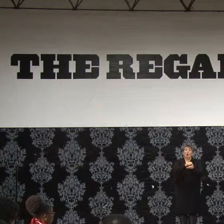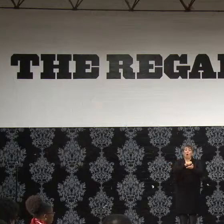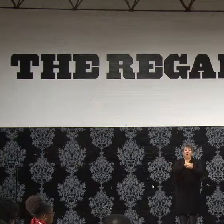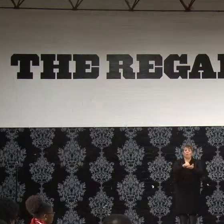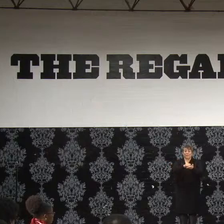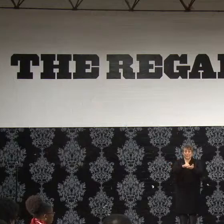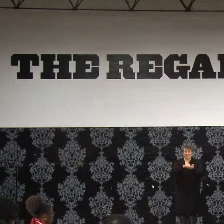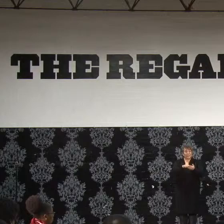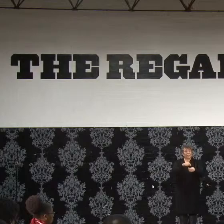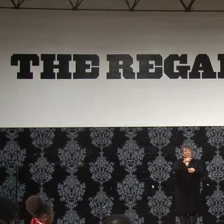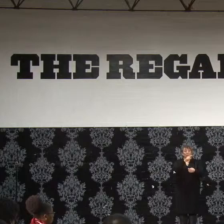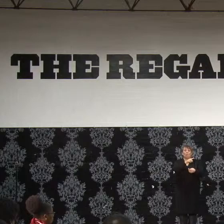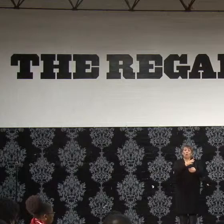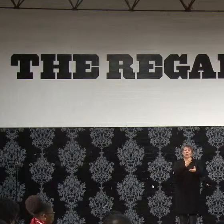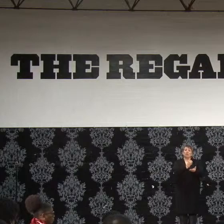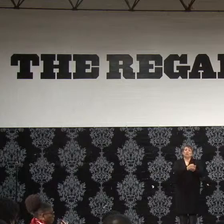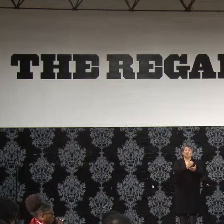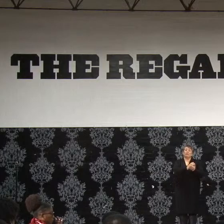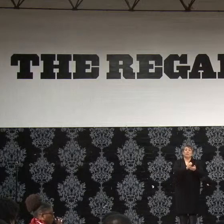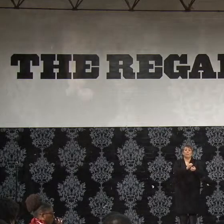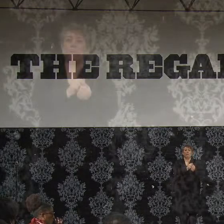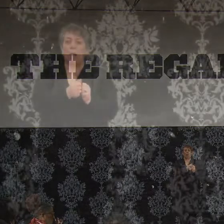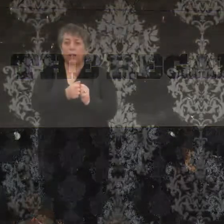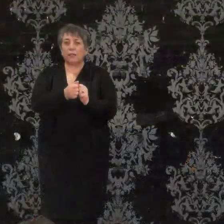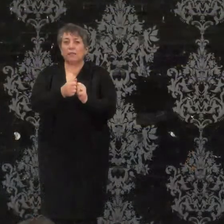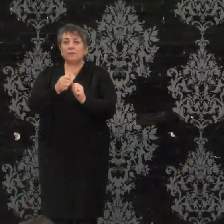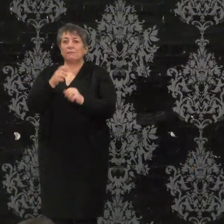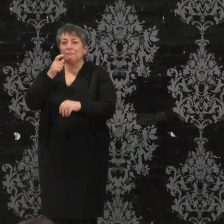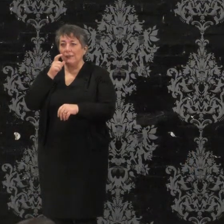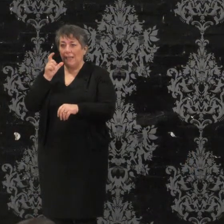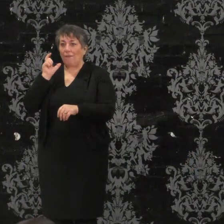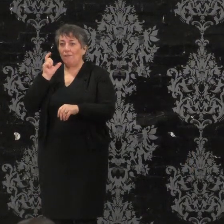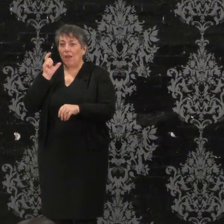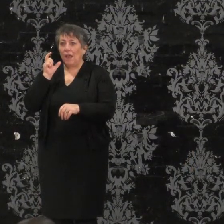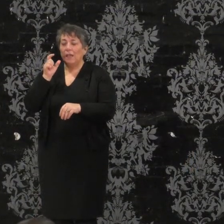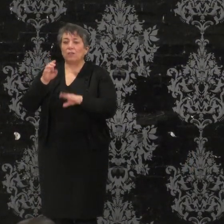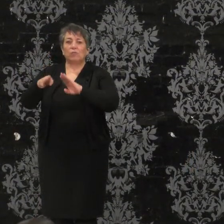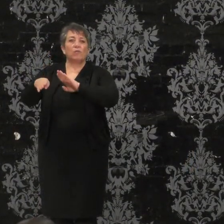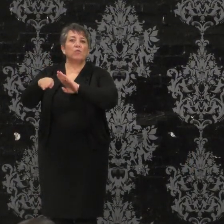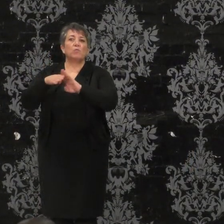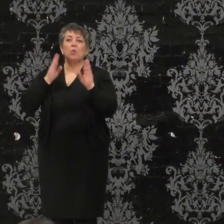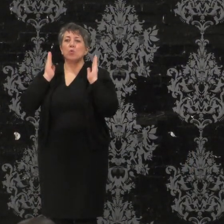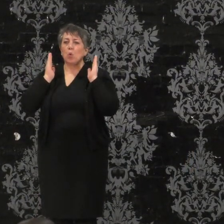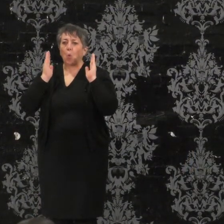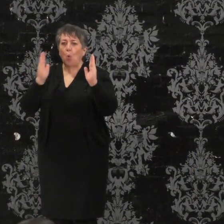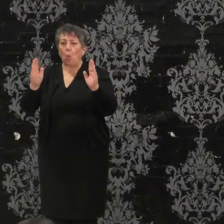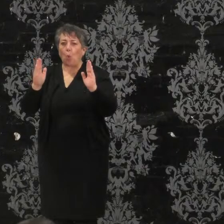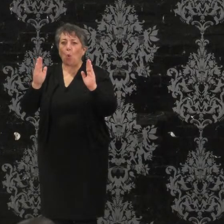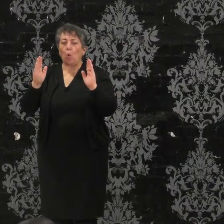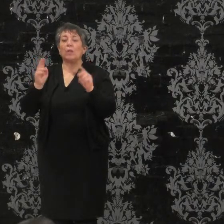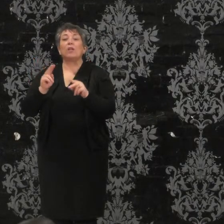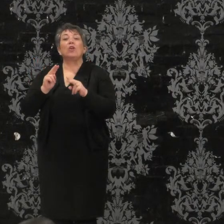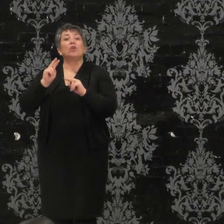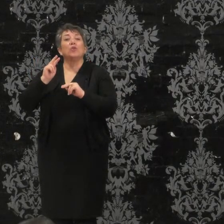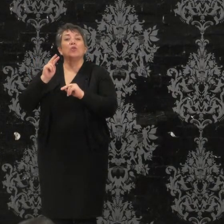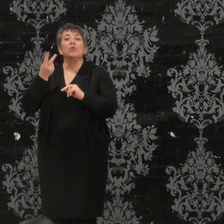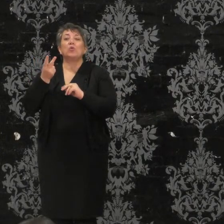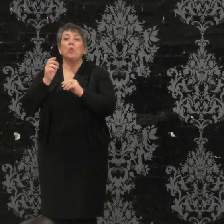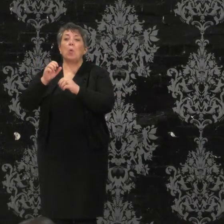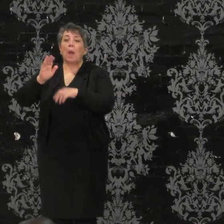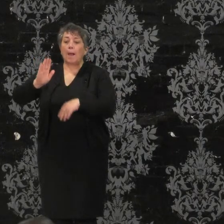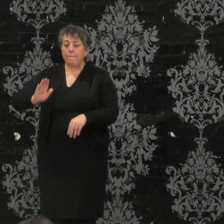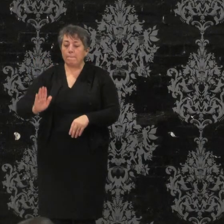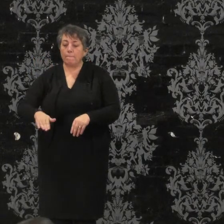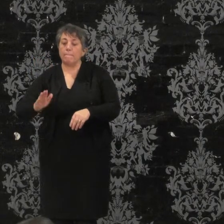cafe. And we have the sports hall, which I think you'll agree is a pretty impressive building. We have 2 basketball courts. We have an amazing boxing gym. We have a